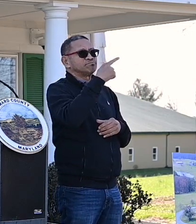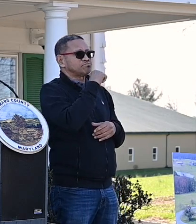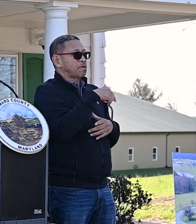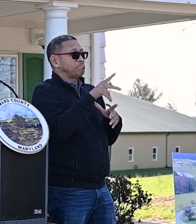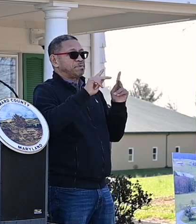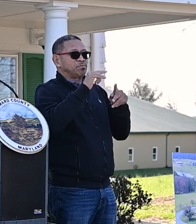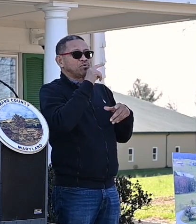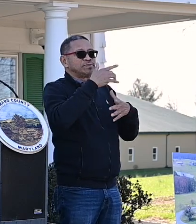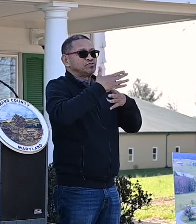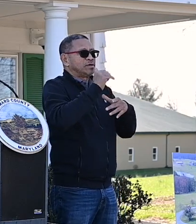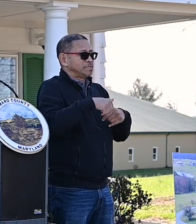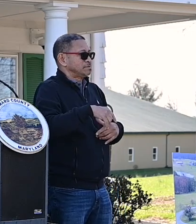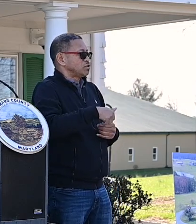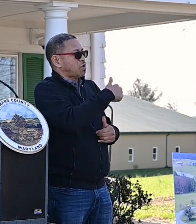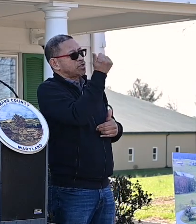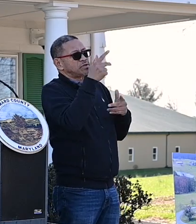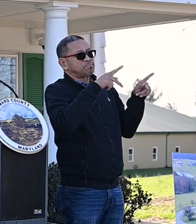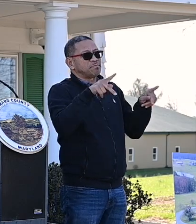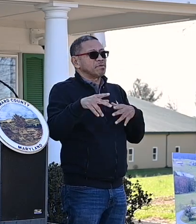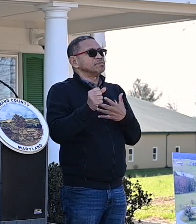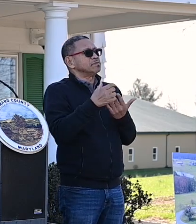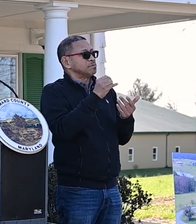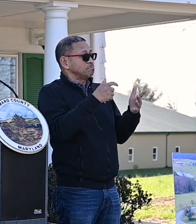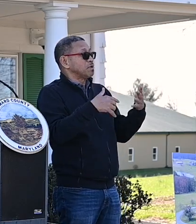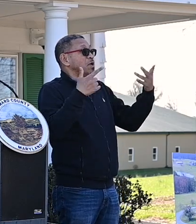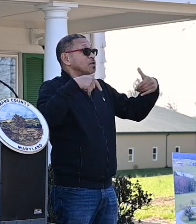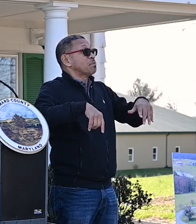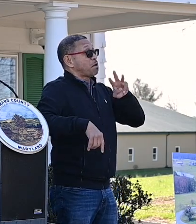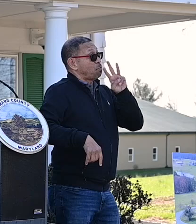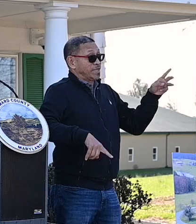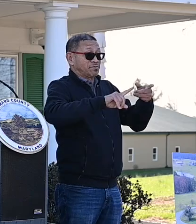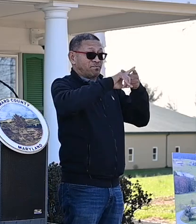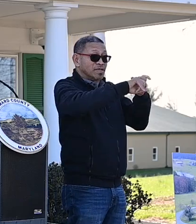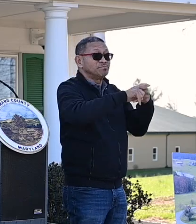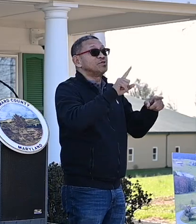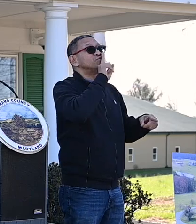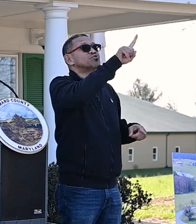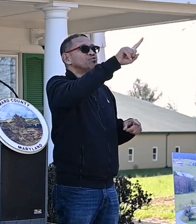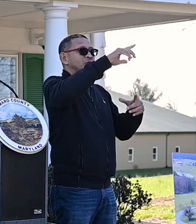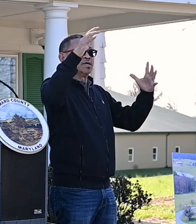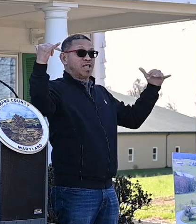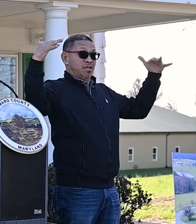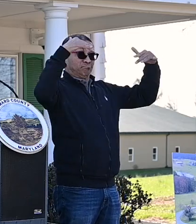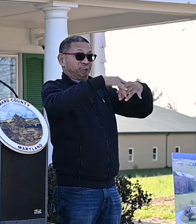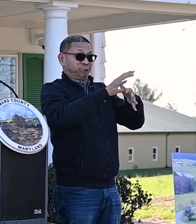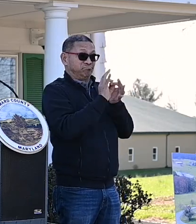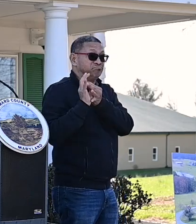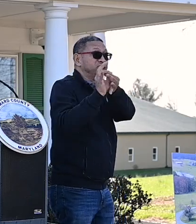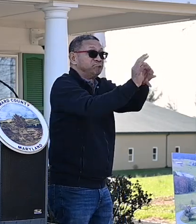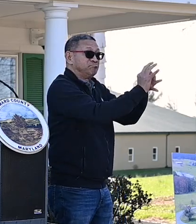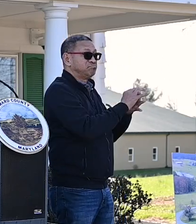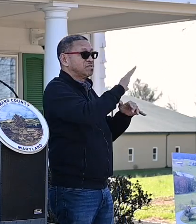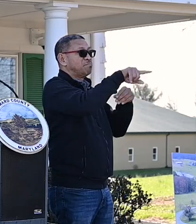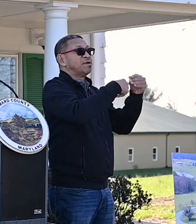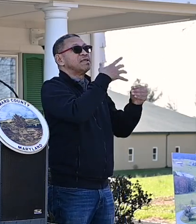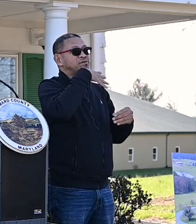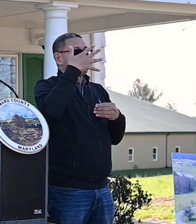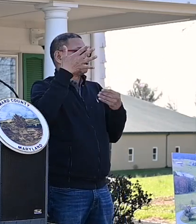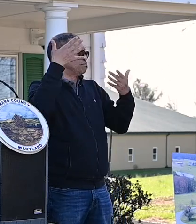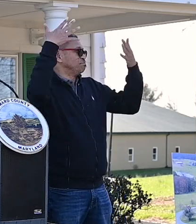this facility in other capacities, to make West Friendship, Maryland, the true hub of all that is great about agriculture. Thank